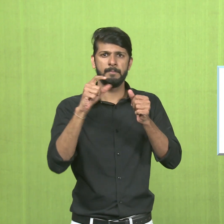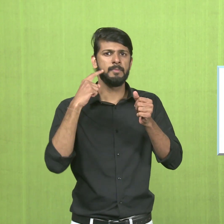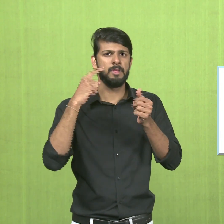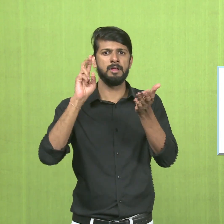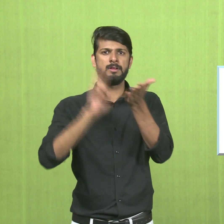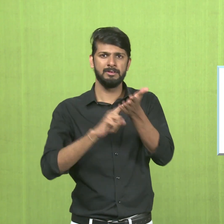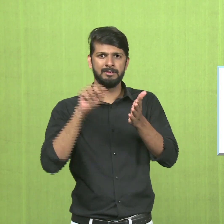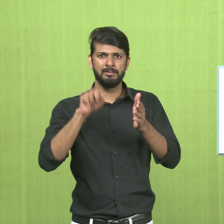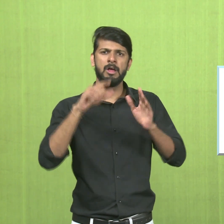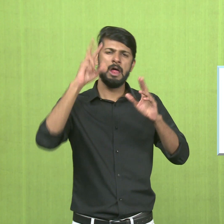signlanguage@nios.ac.in.